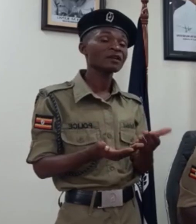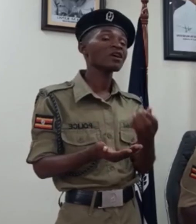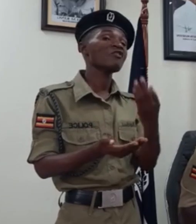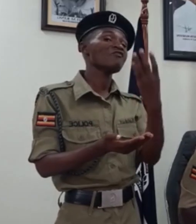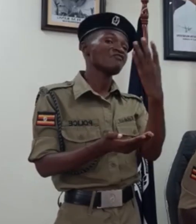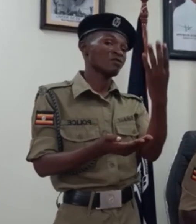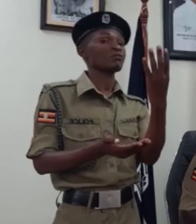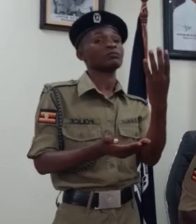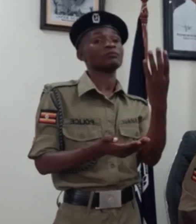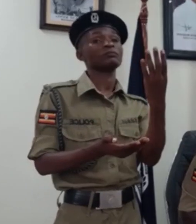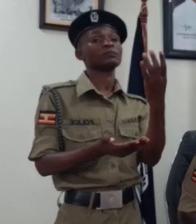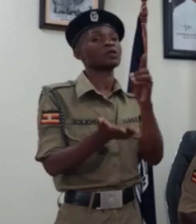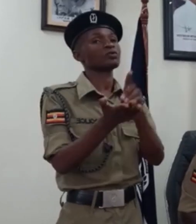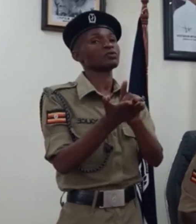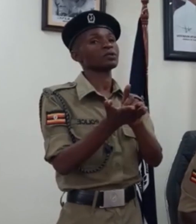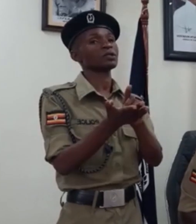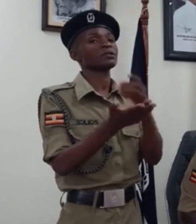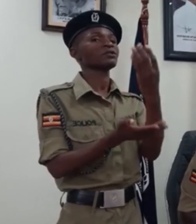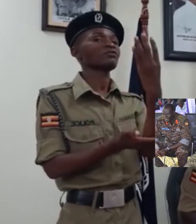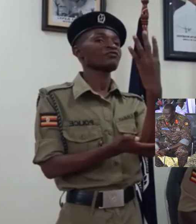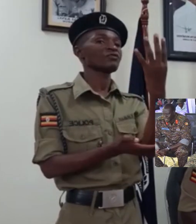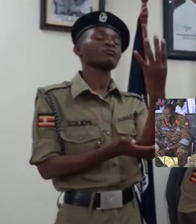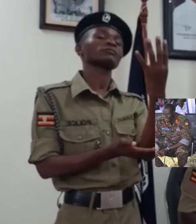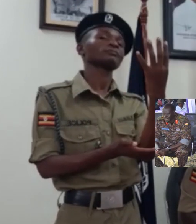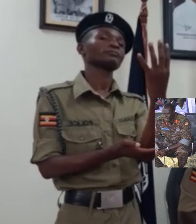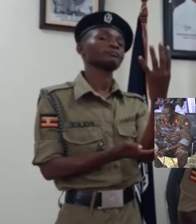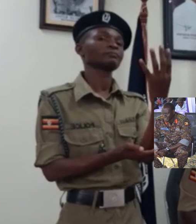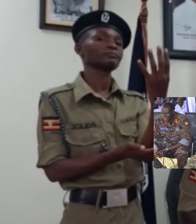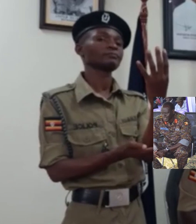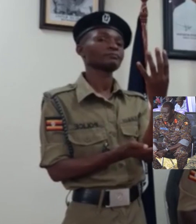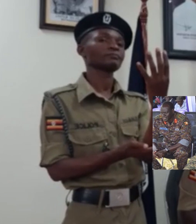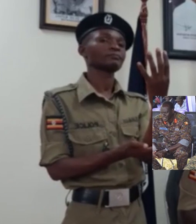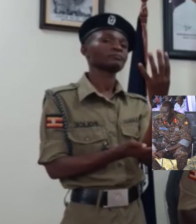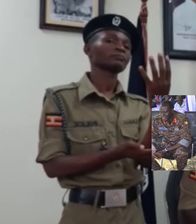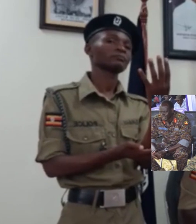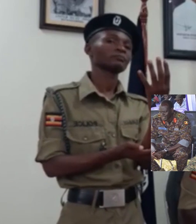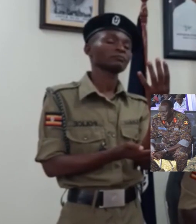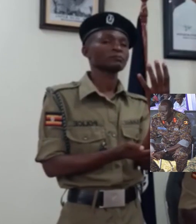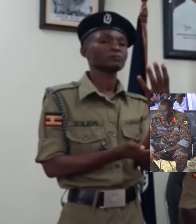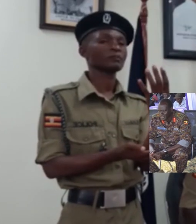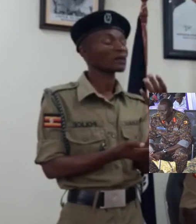okwakoleddwa abakugu abakebera emirambo ba pathologists.